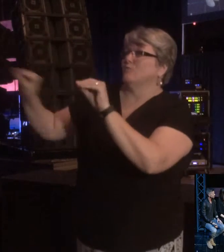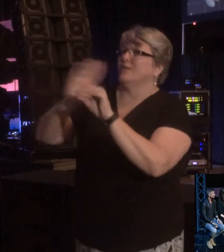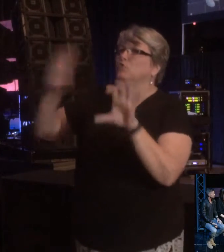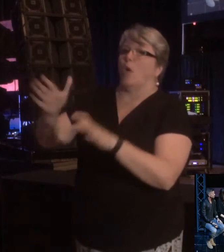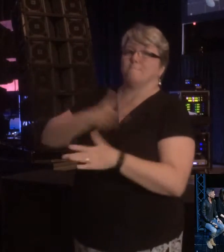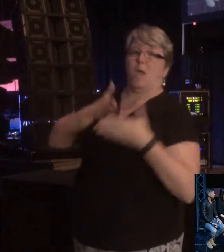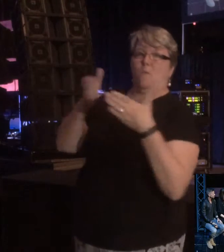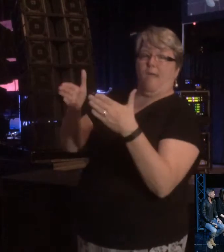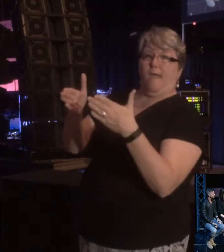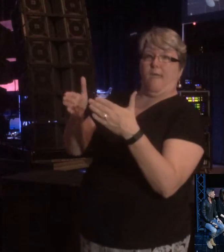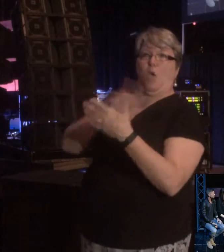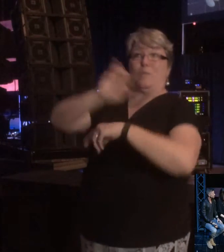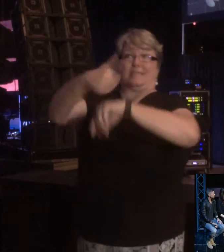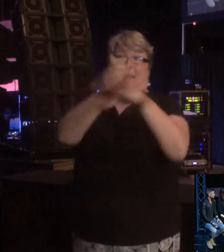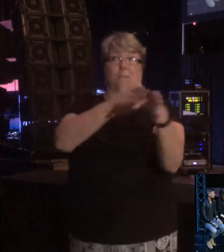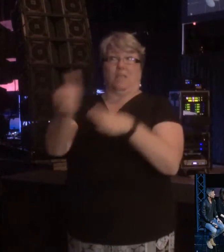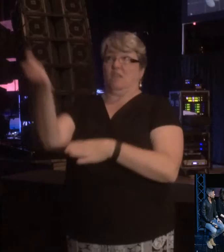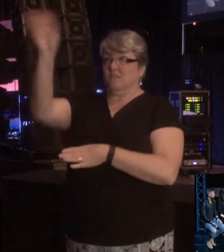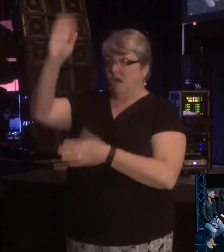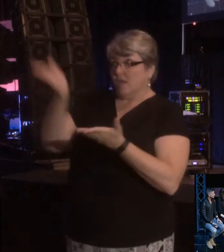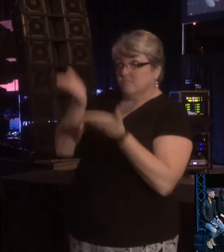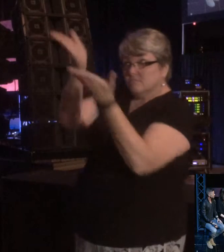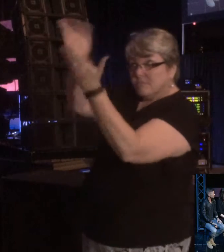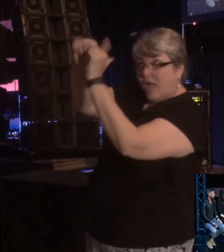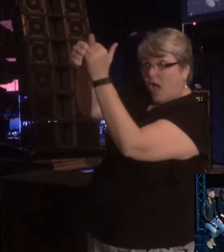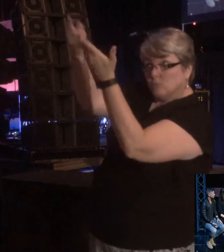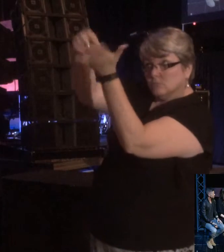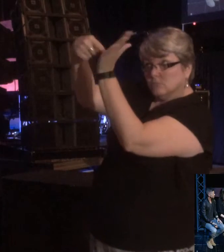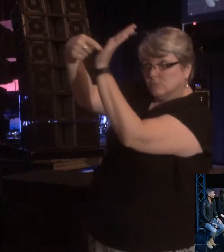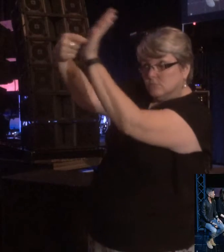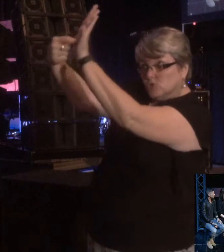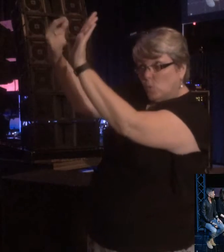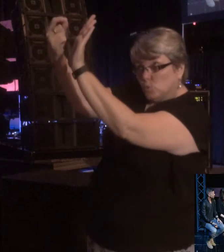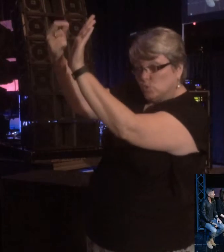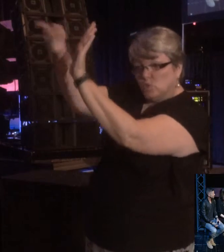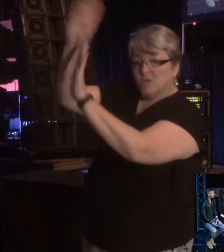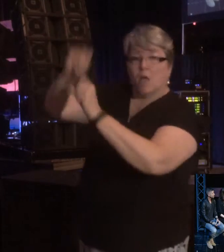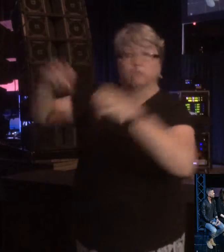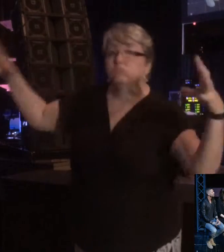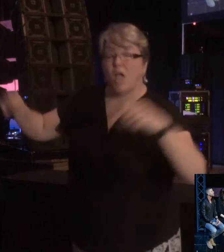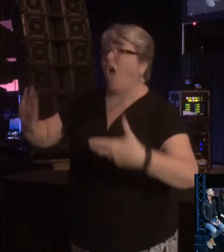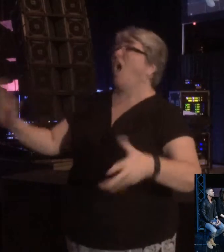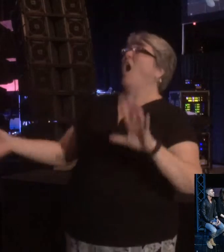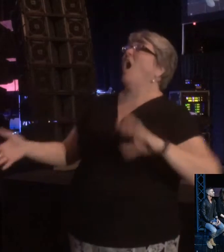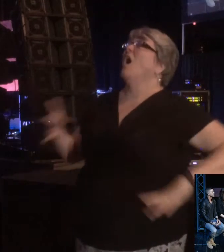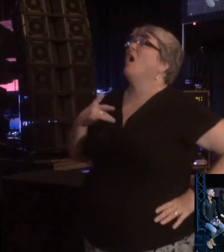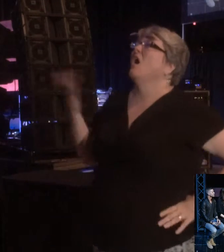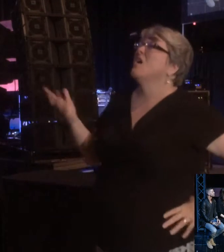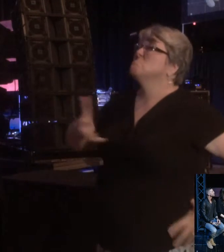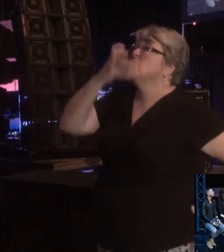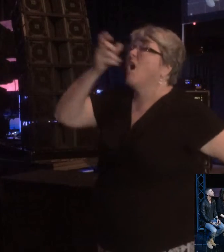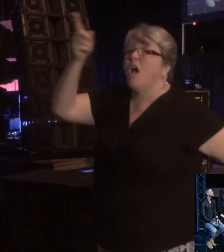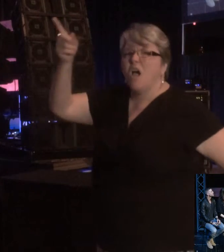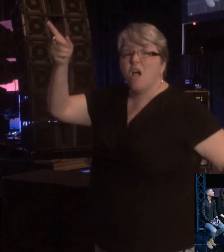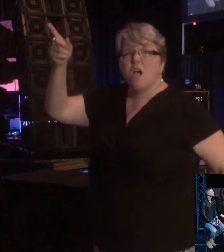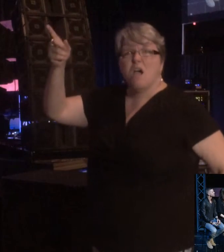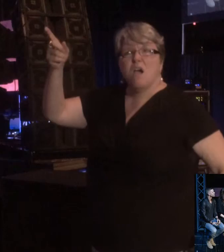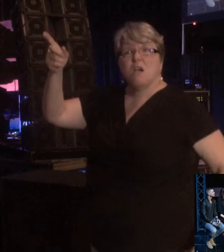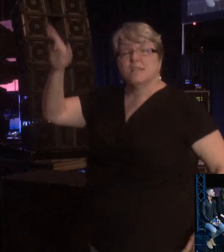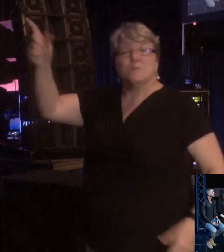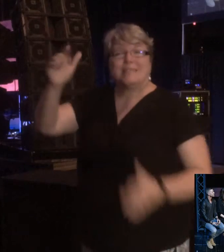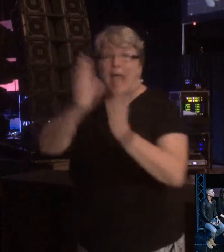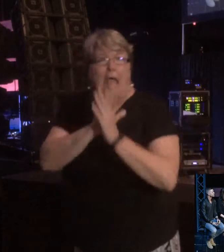had a problem with Ben in that, my problem really wasn't with Ben. It was with God. Because